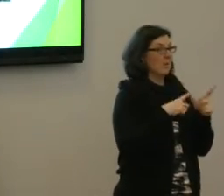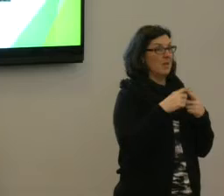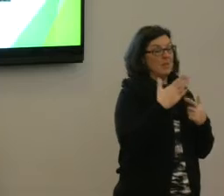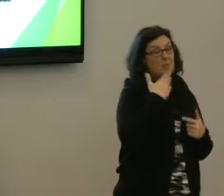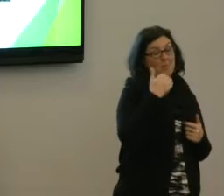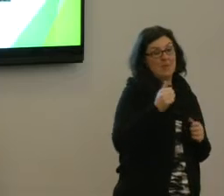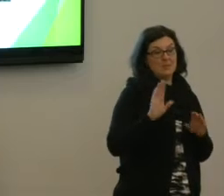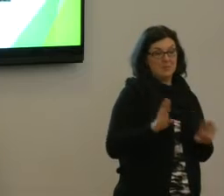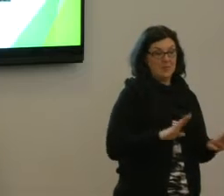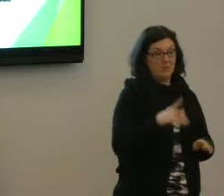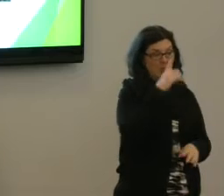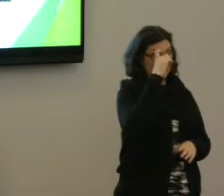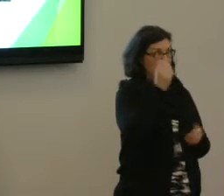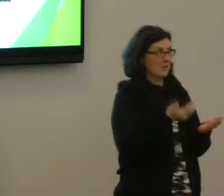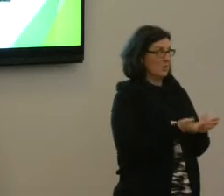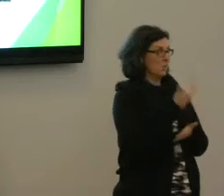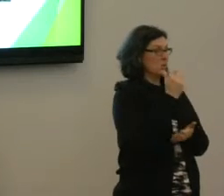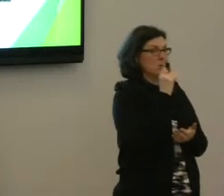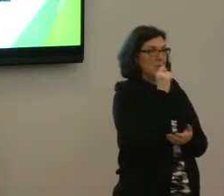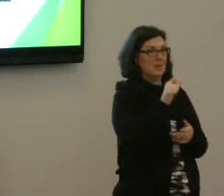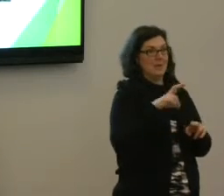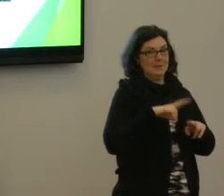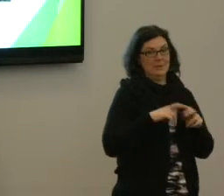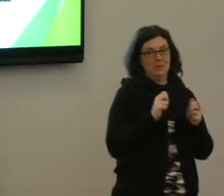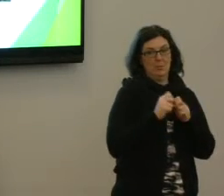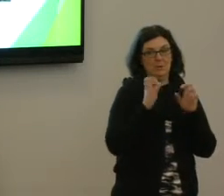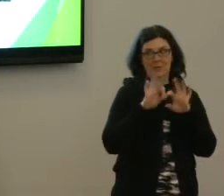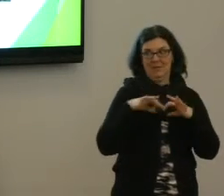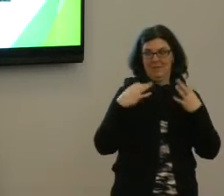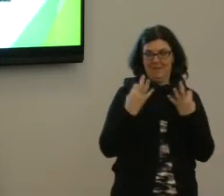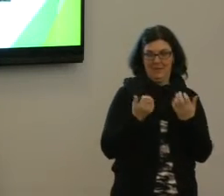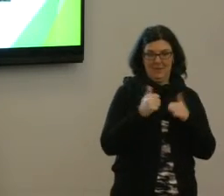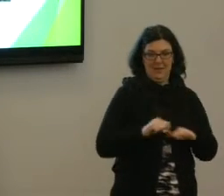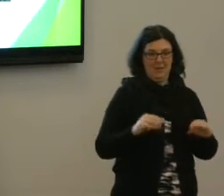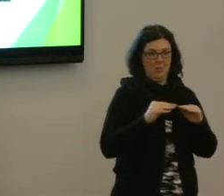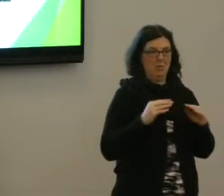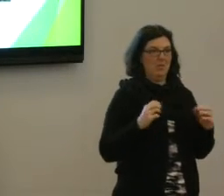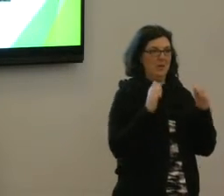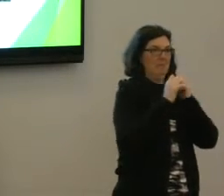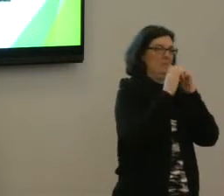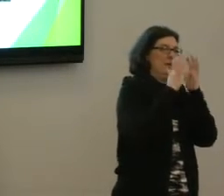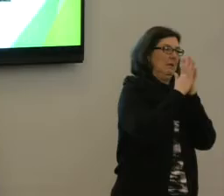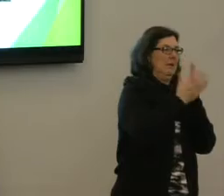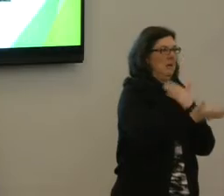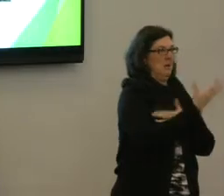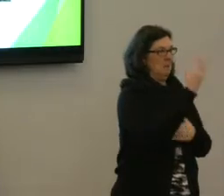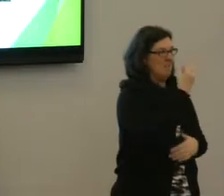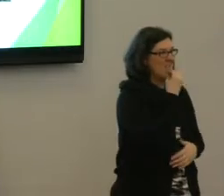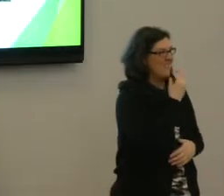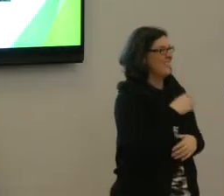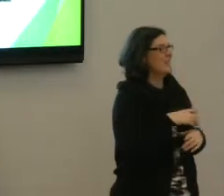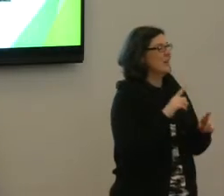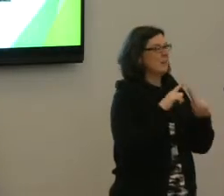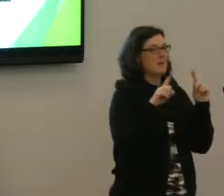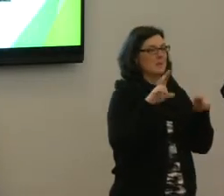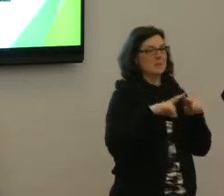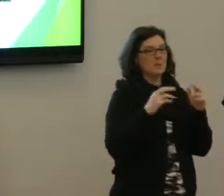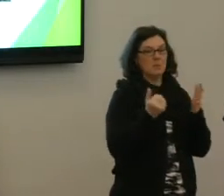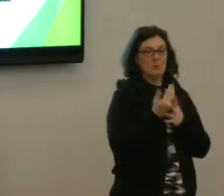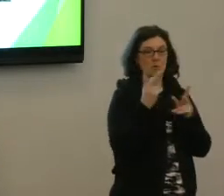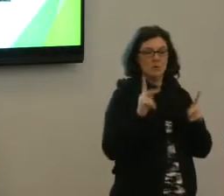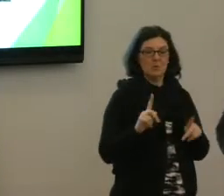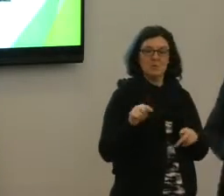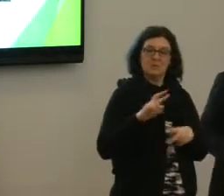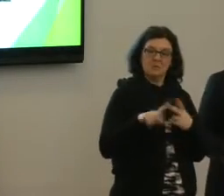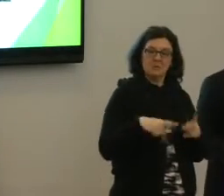behavior because this is new. I'm not sitting with my family who I fought with at breakfast. I'm sitting with somebody else, and this is